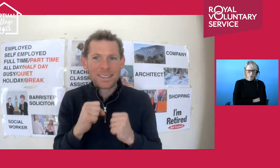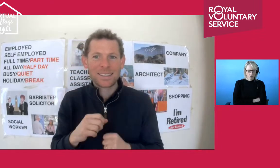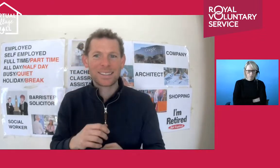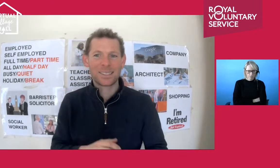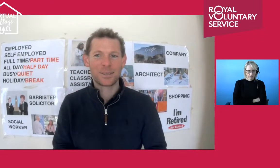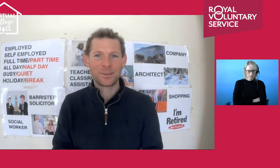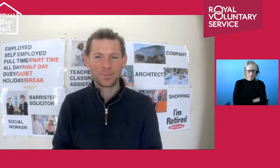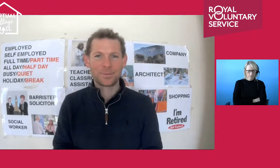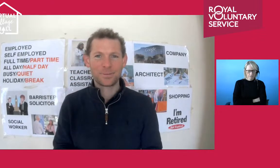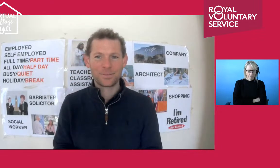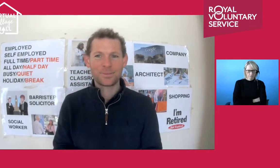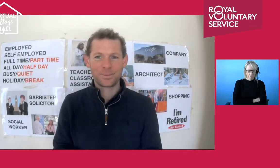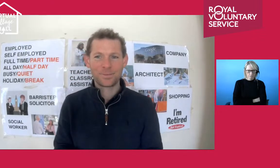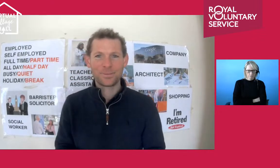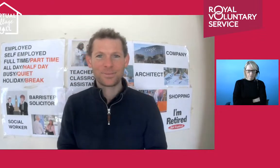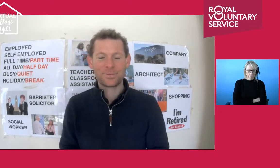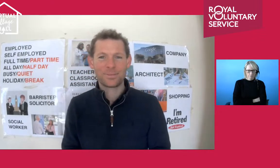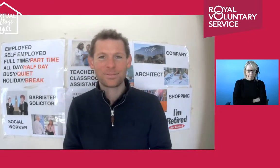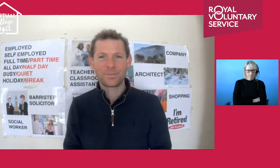really cold.